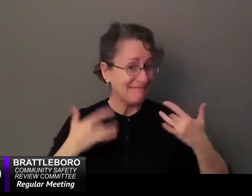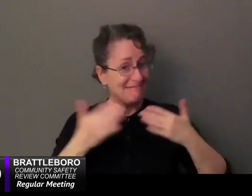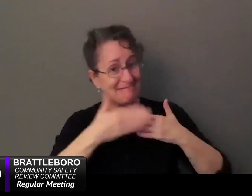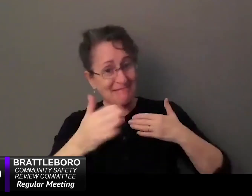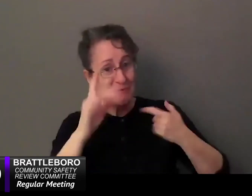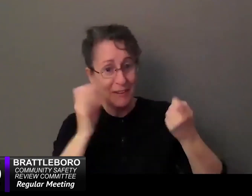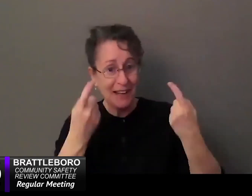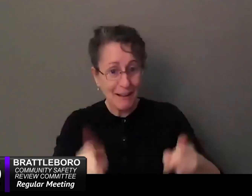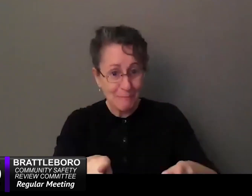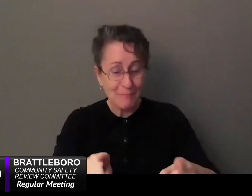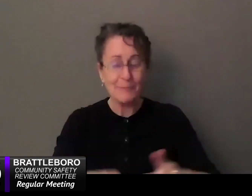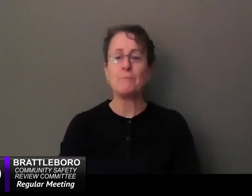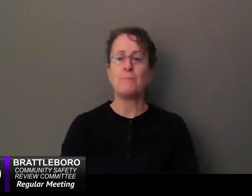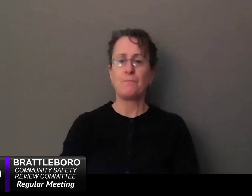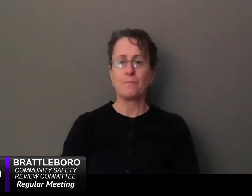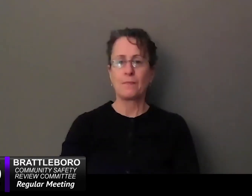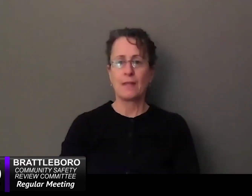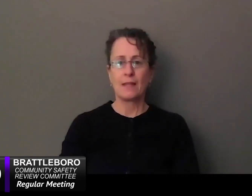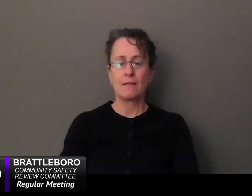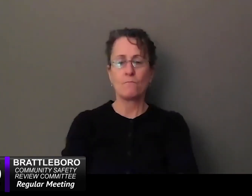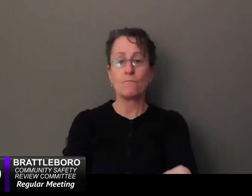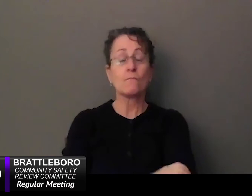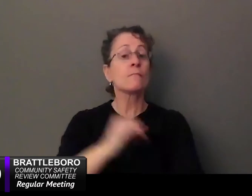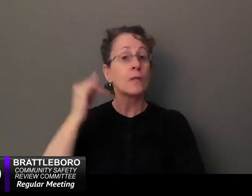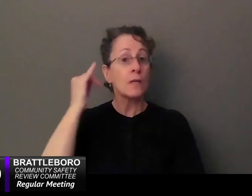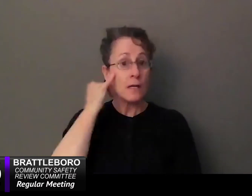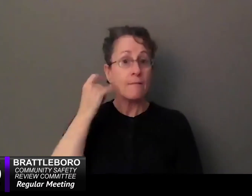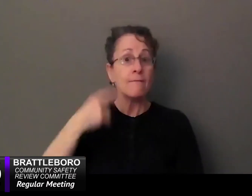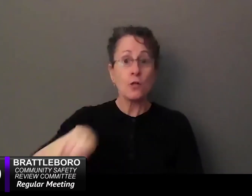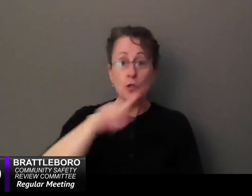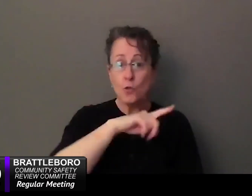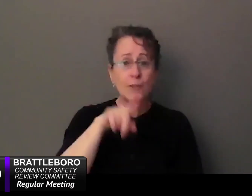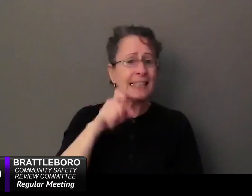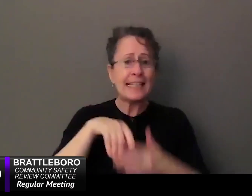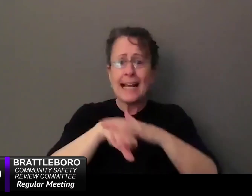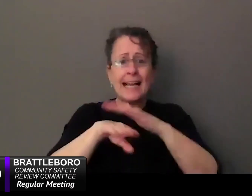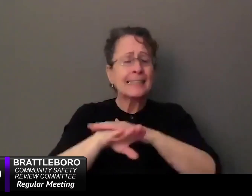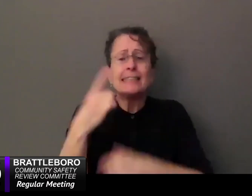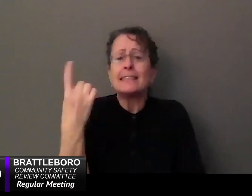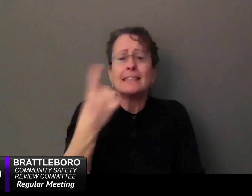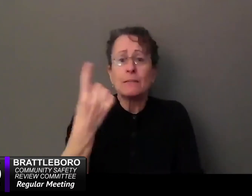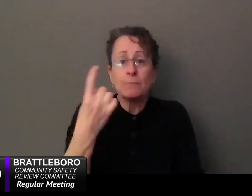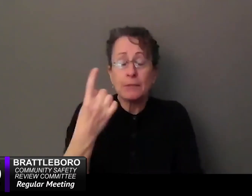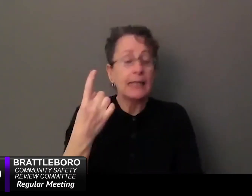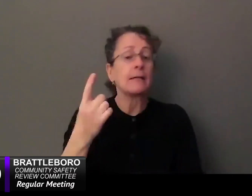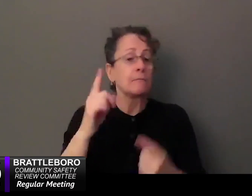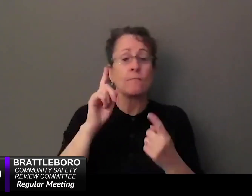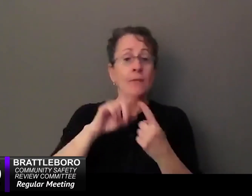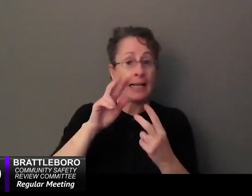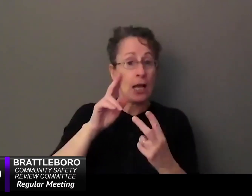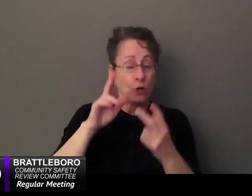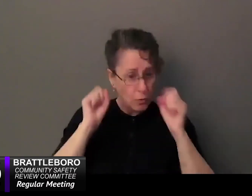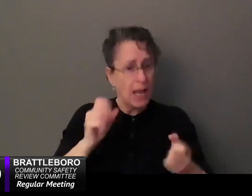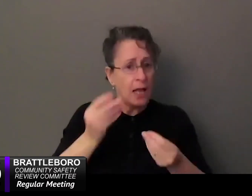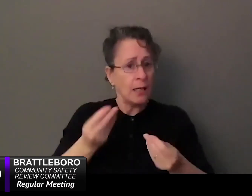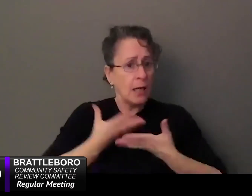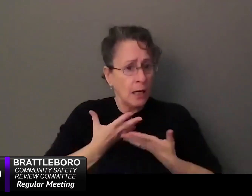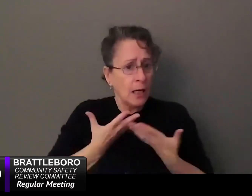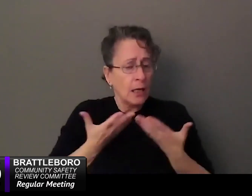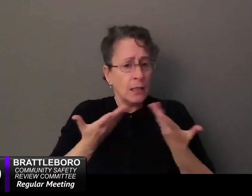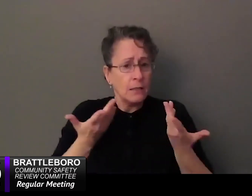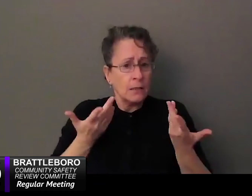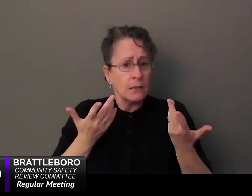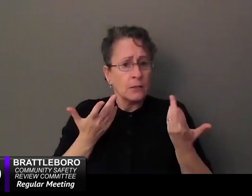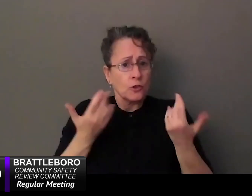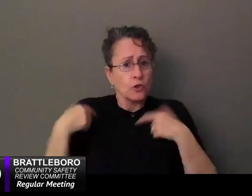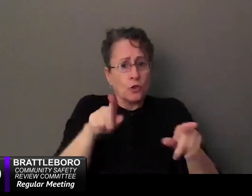I want to say that if you have accessibility needs, you can either communicate them here, or you can email